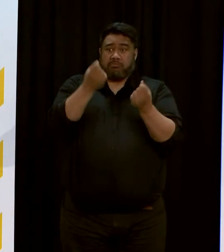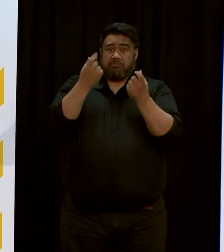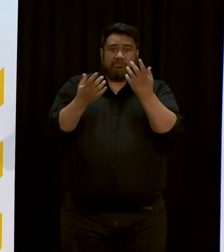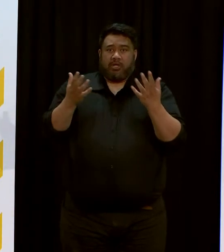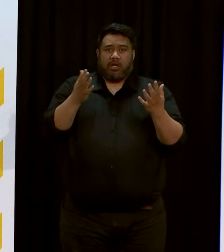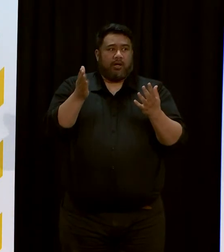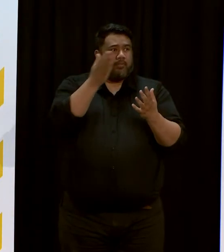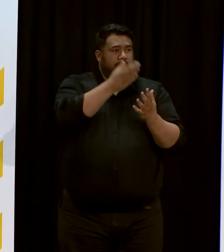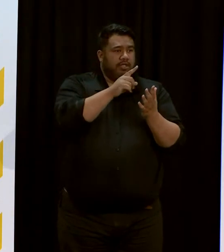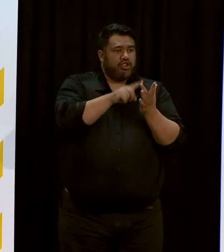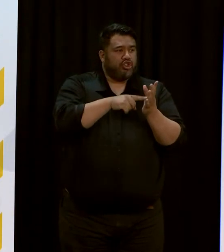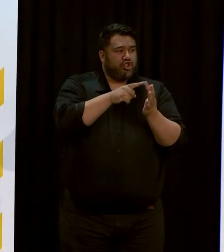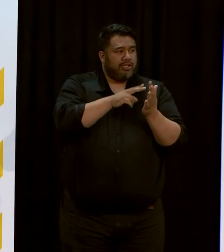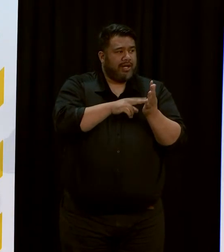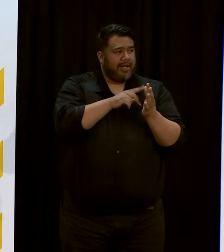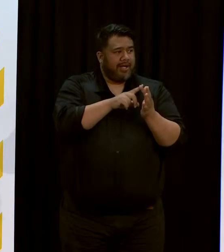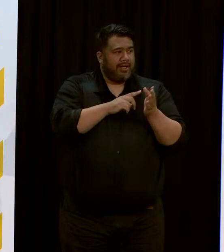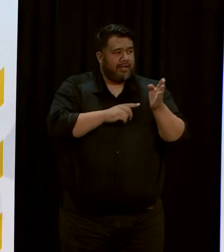to Janae.